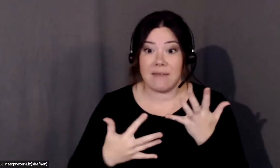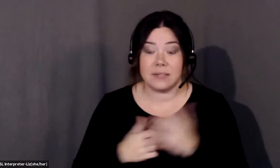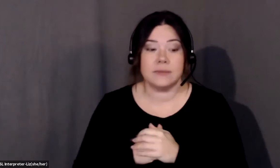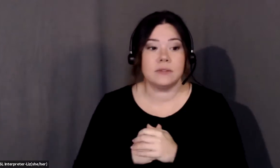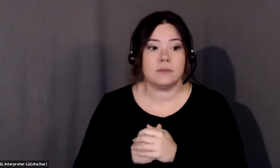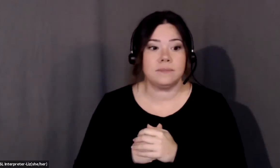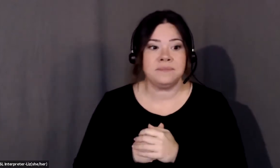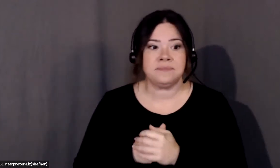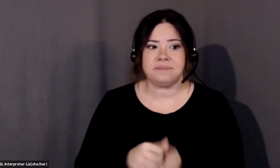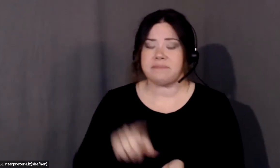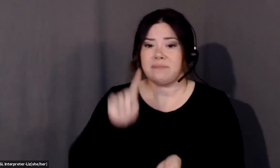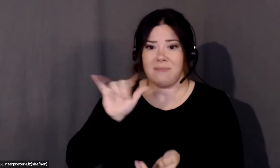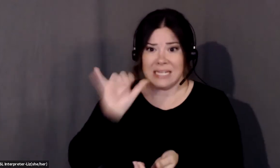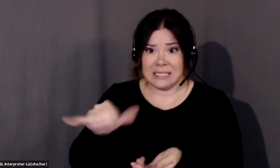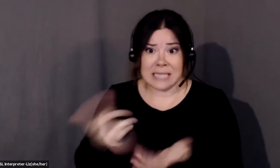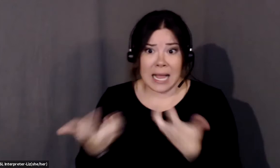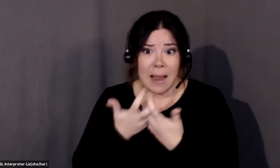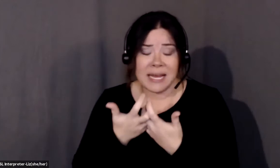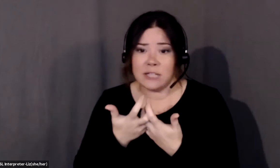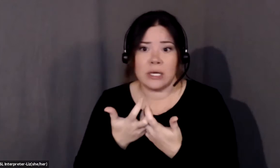lower the learning standards?